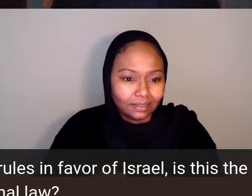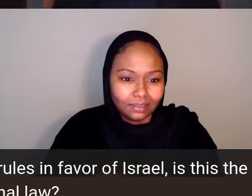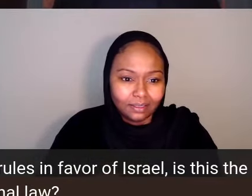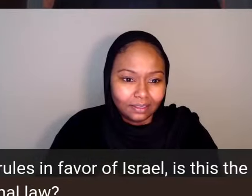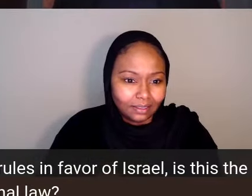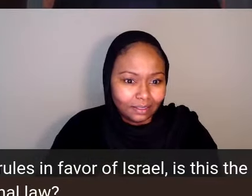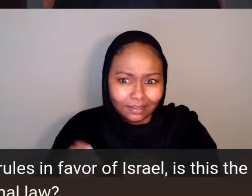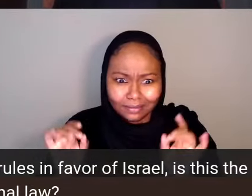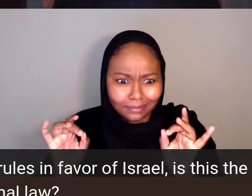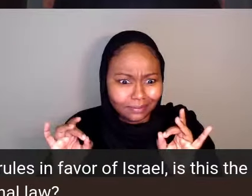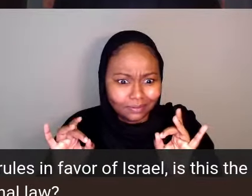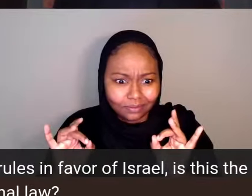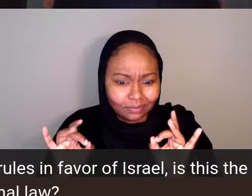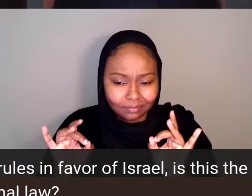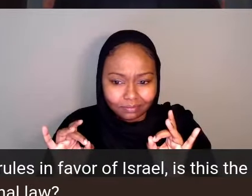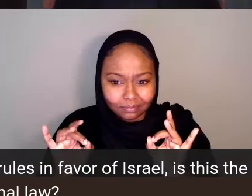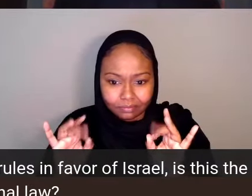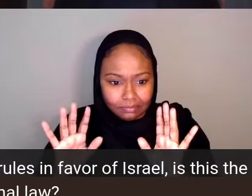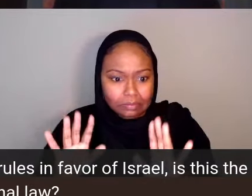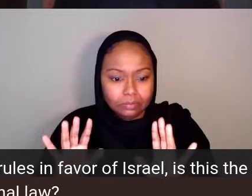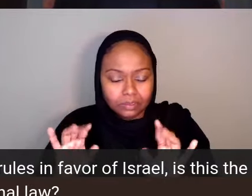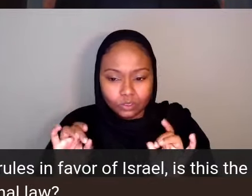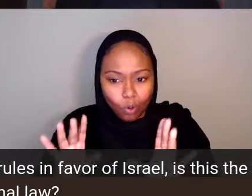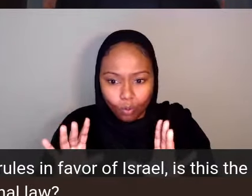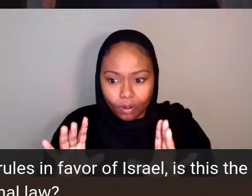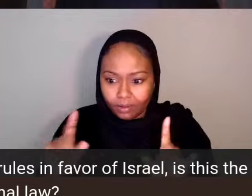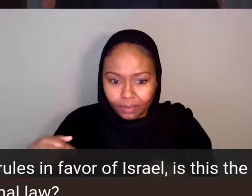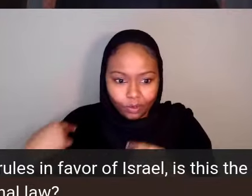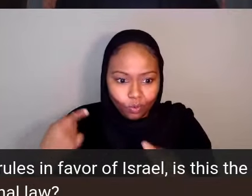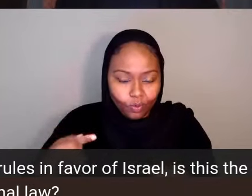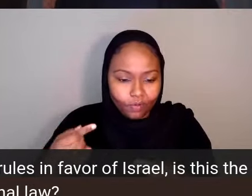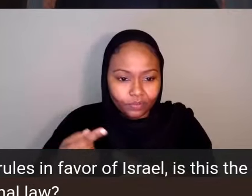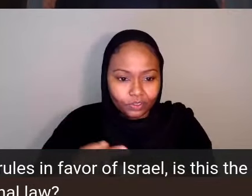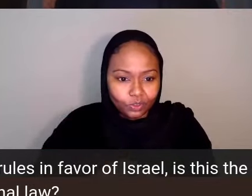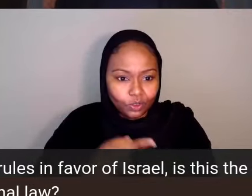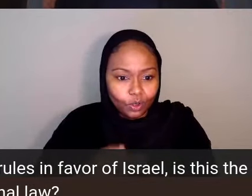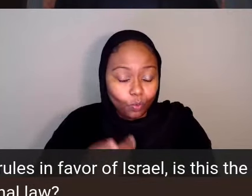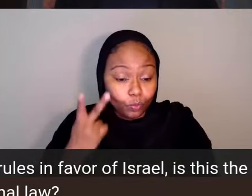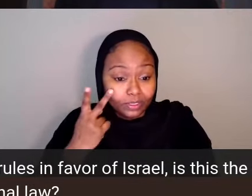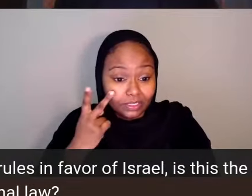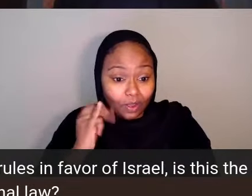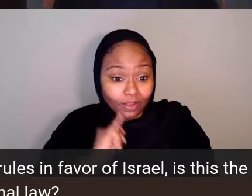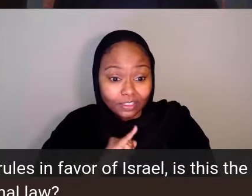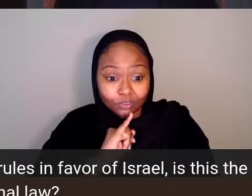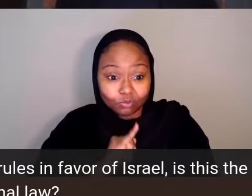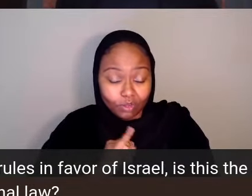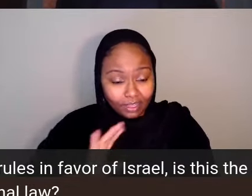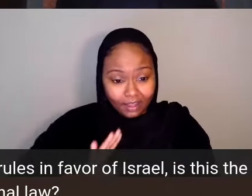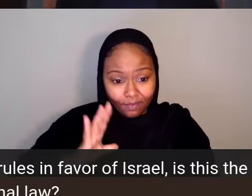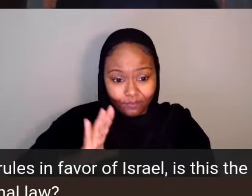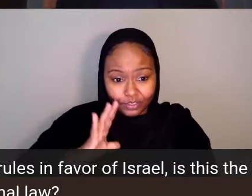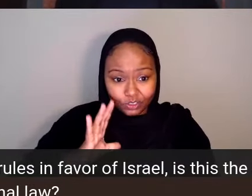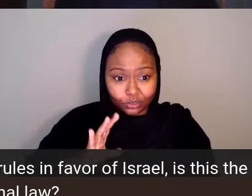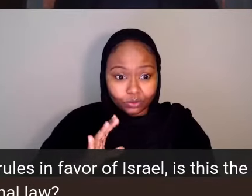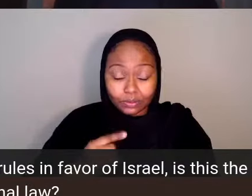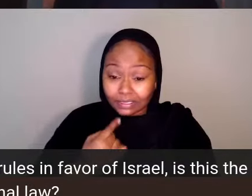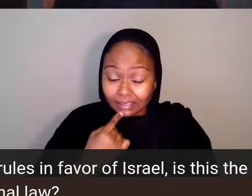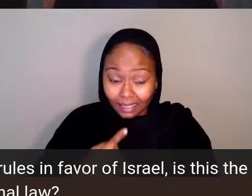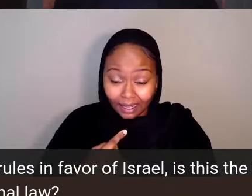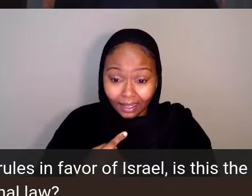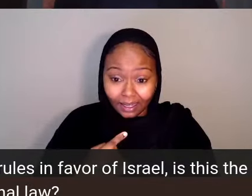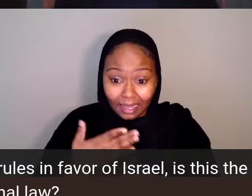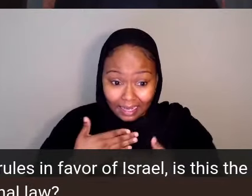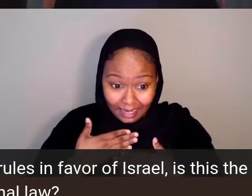horror has been going on for so long, we saw Israeli officials make admissions at the very start of